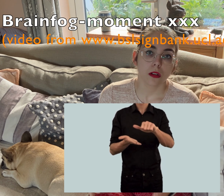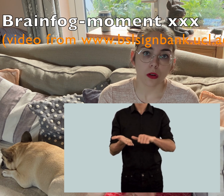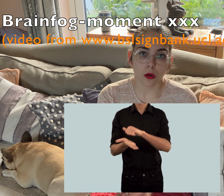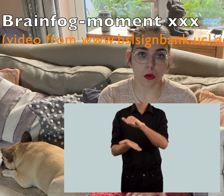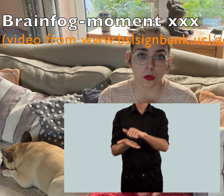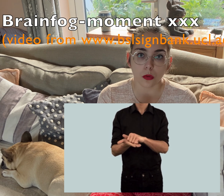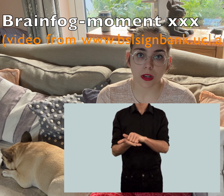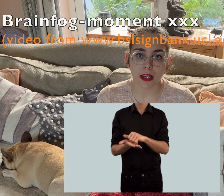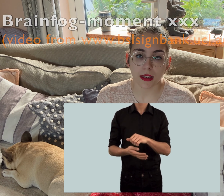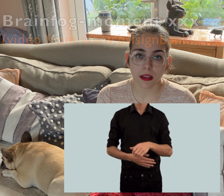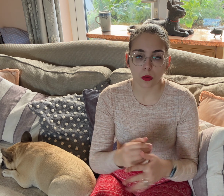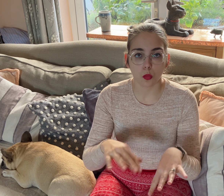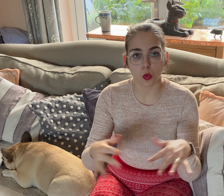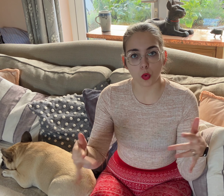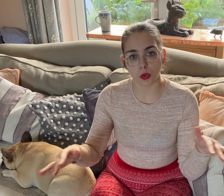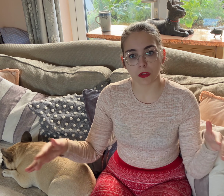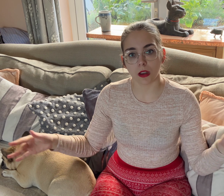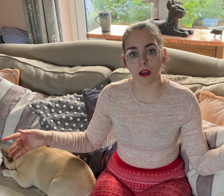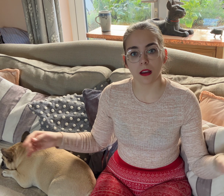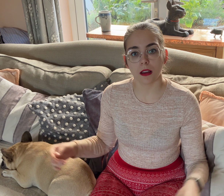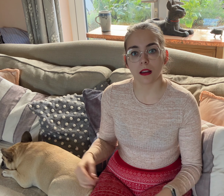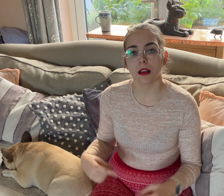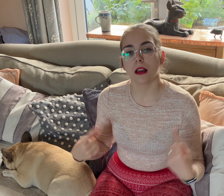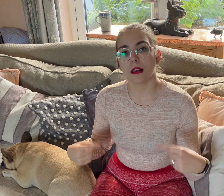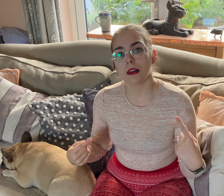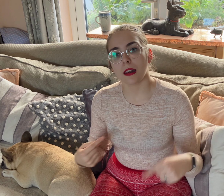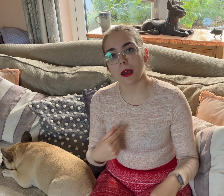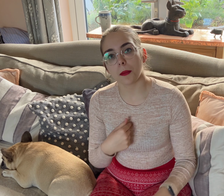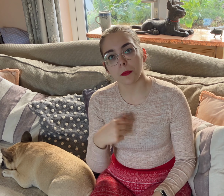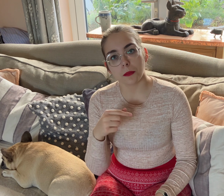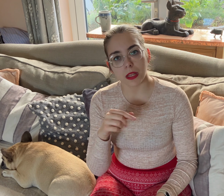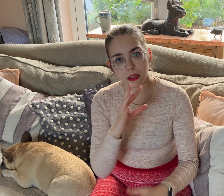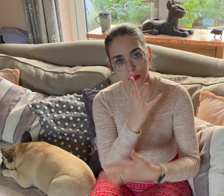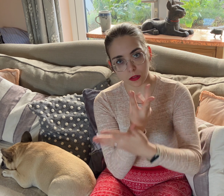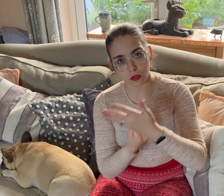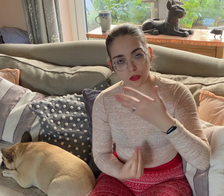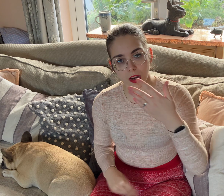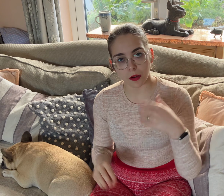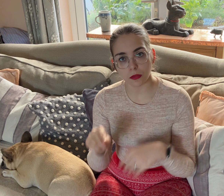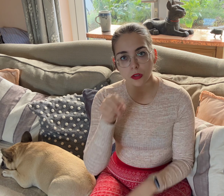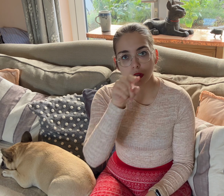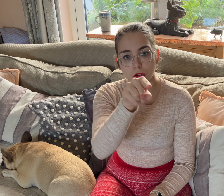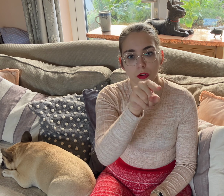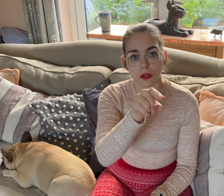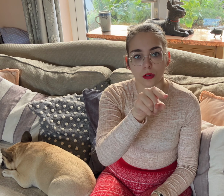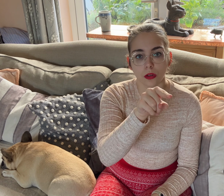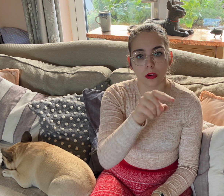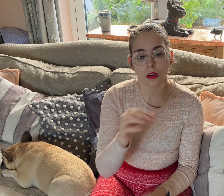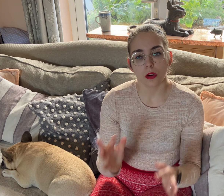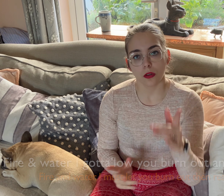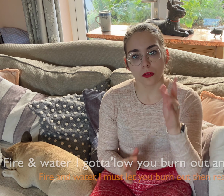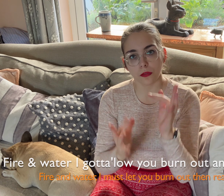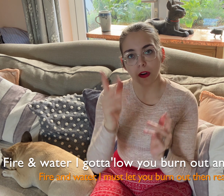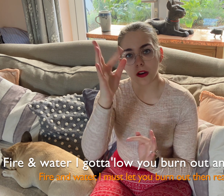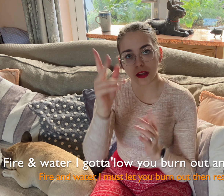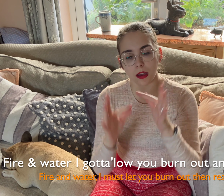Holy water let me drown you. Fire